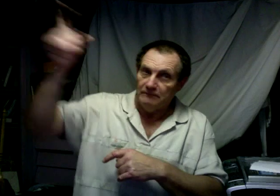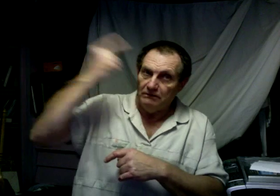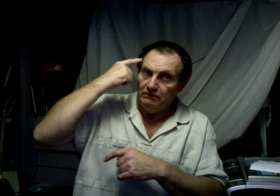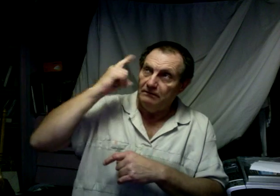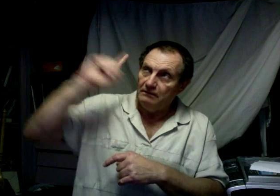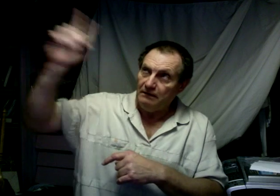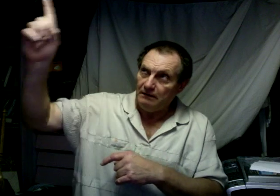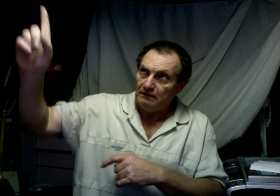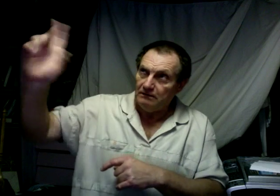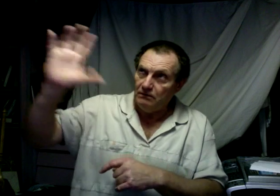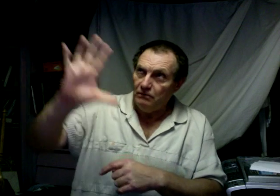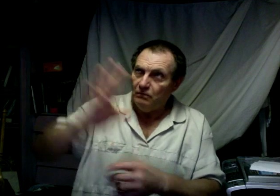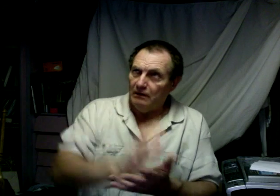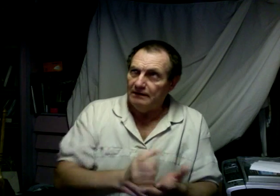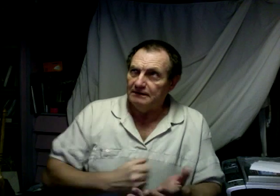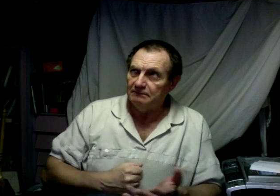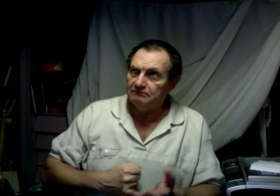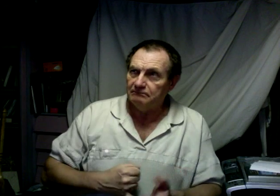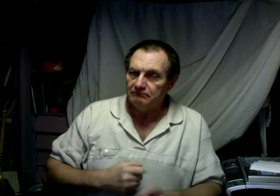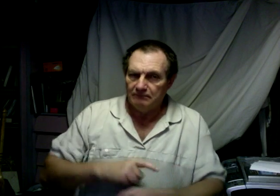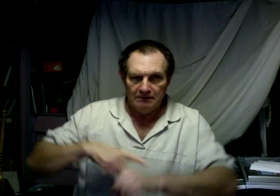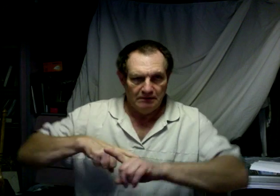"You think you won?